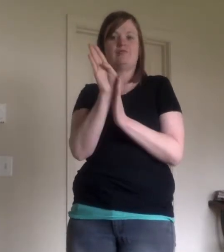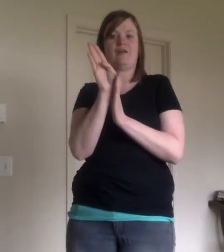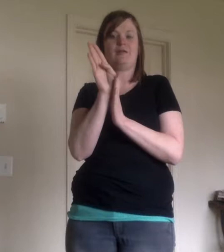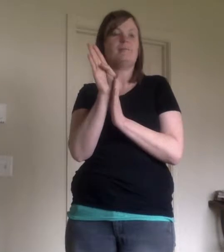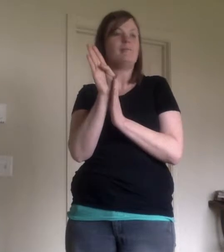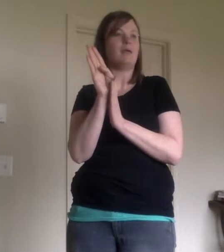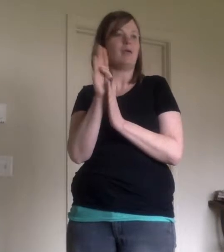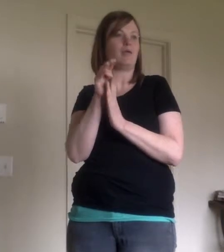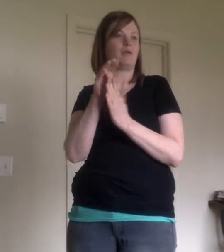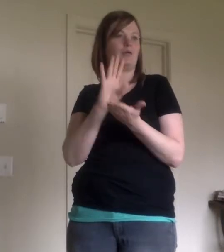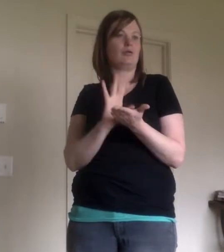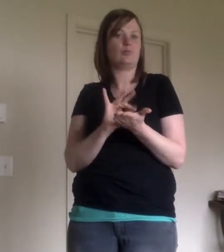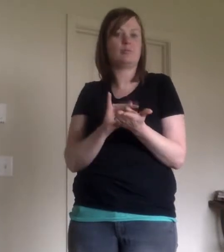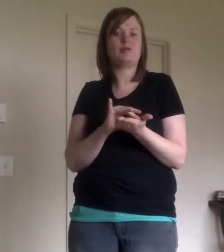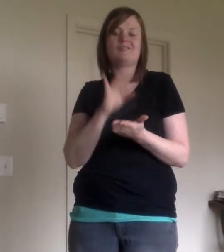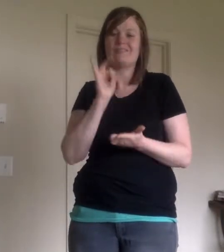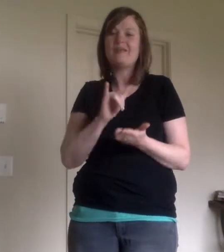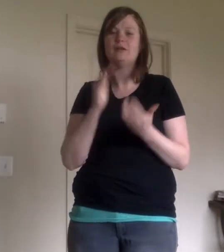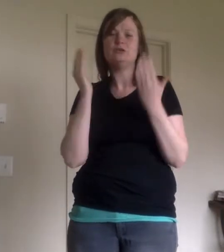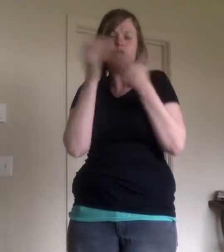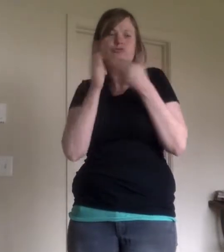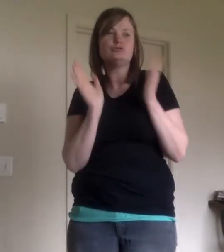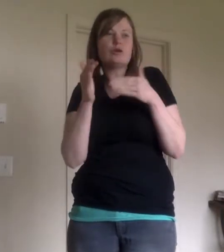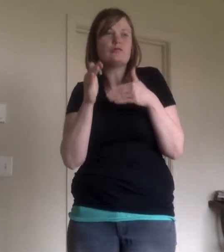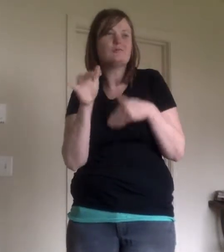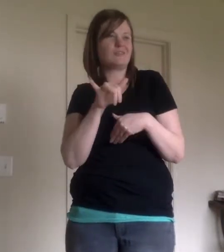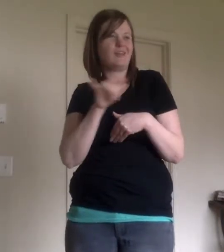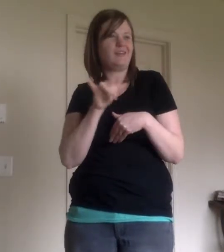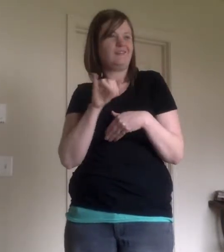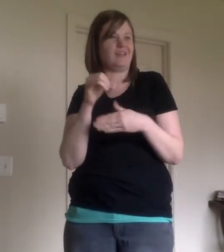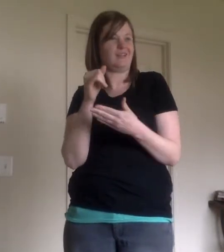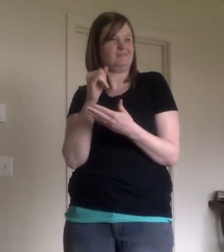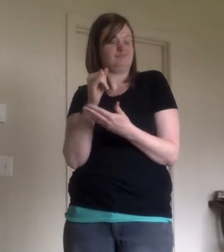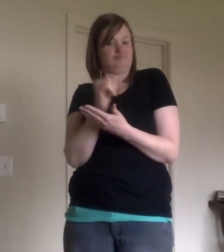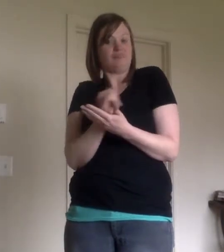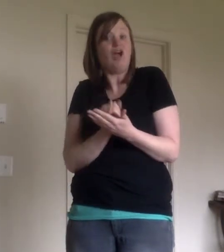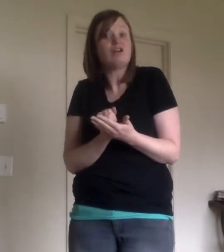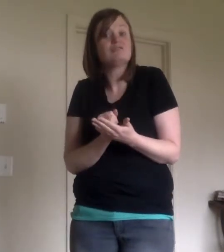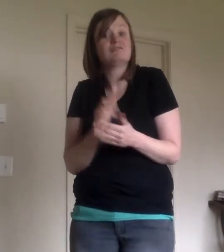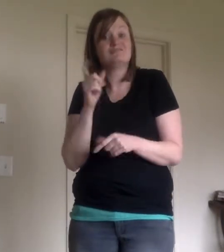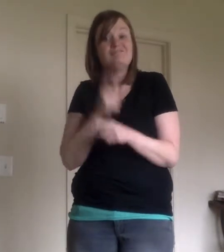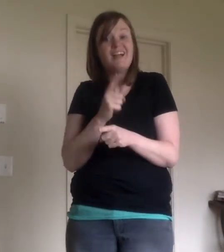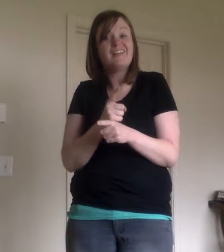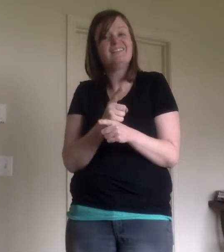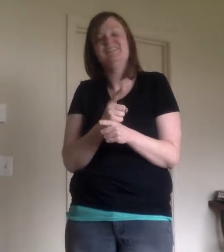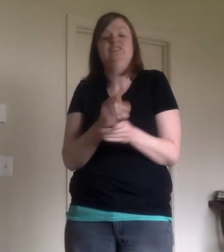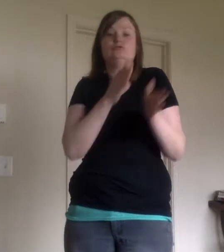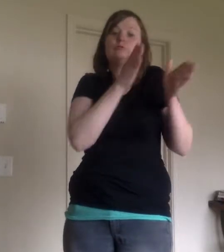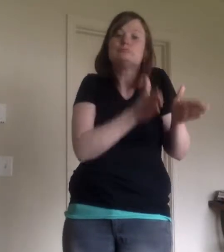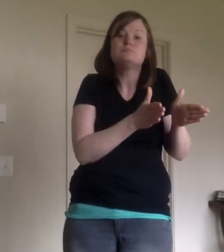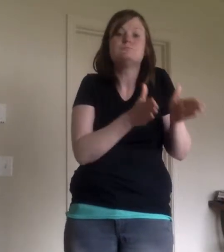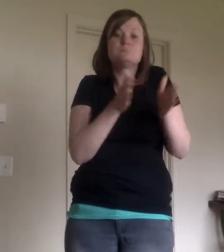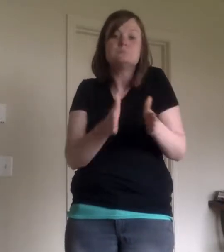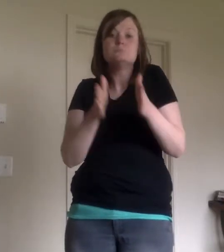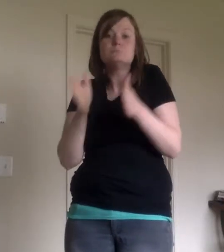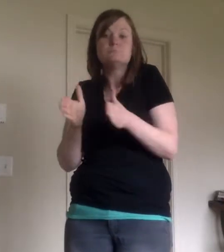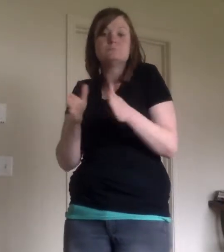darkroom is really an art form in itself. I mean, it's a very meticulous process of getting the image the way you want it to look.